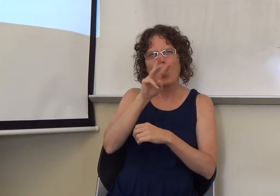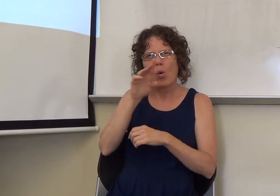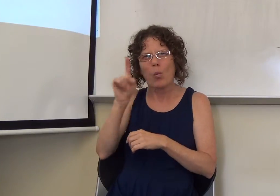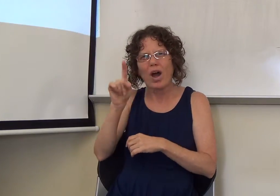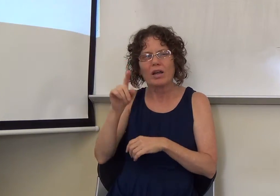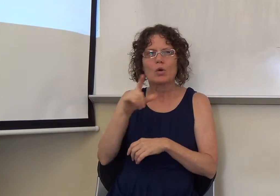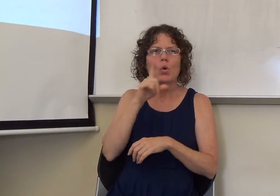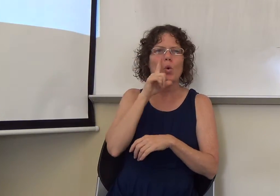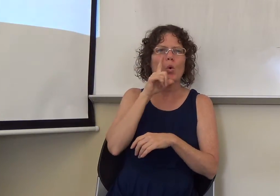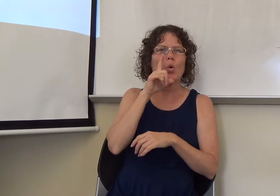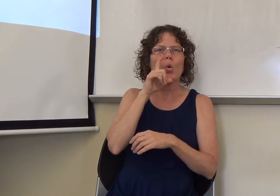lost World War I?